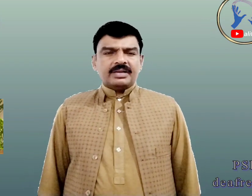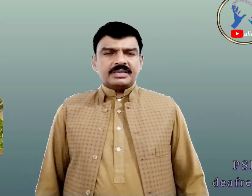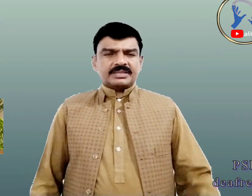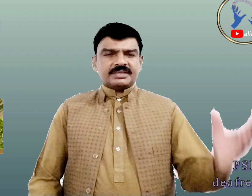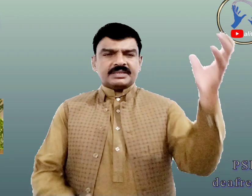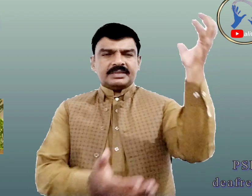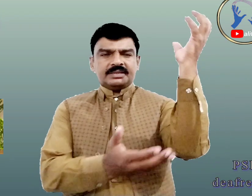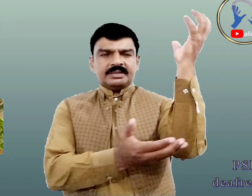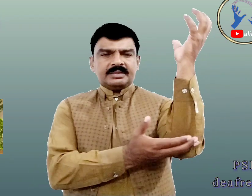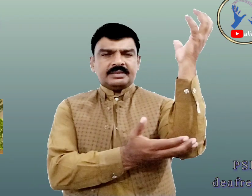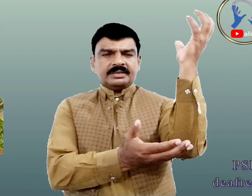plants,